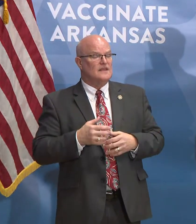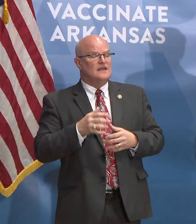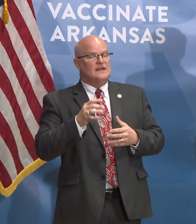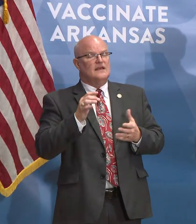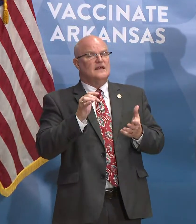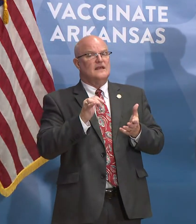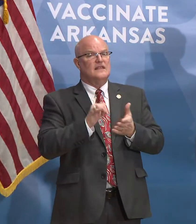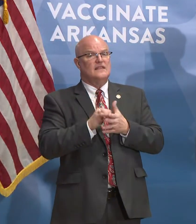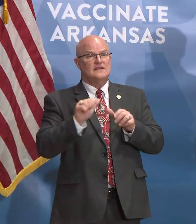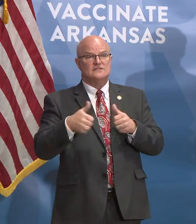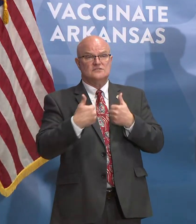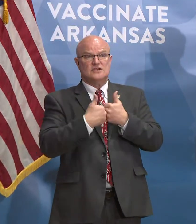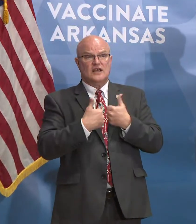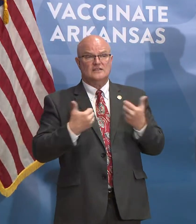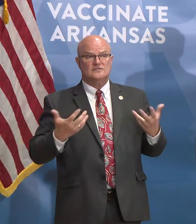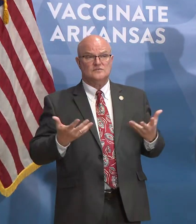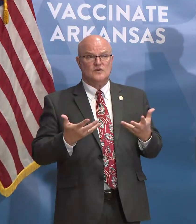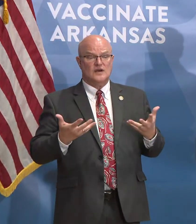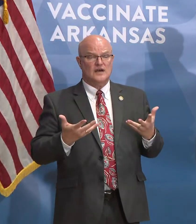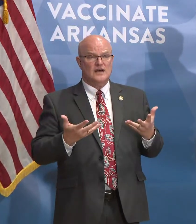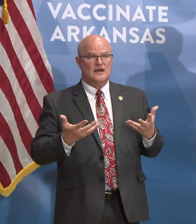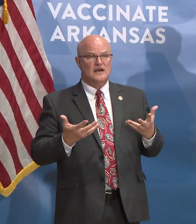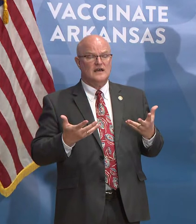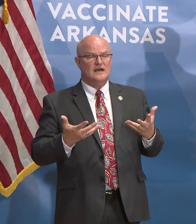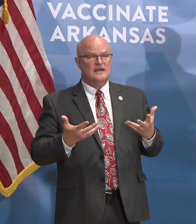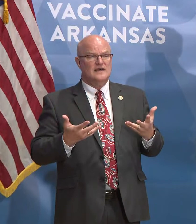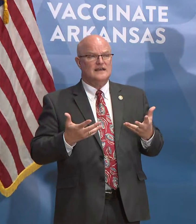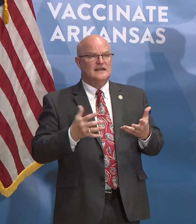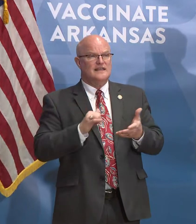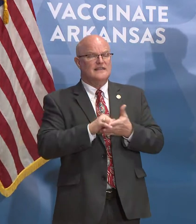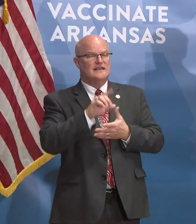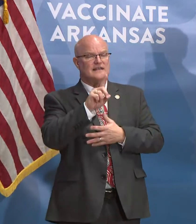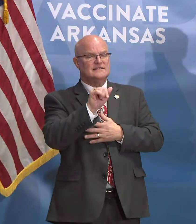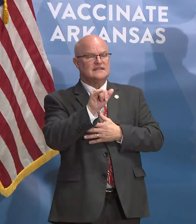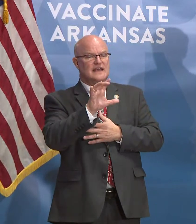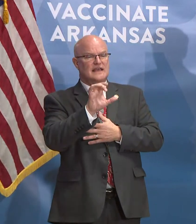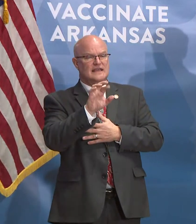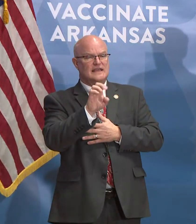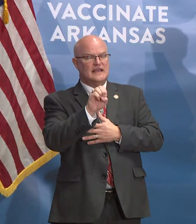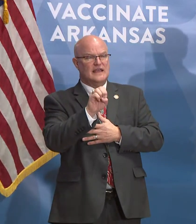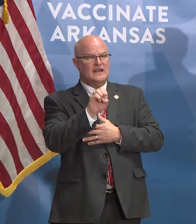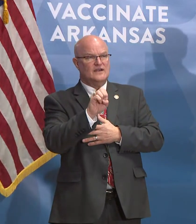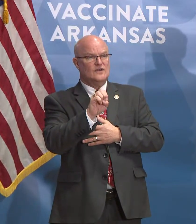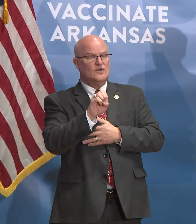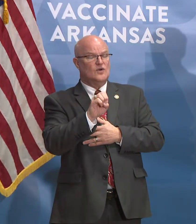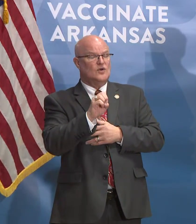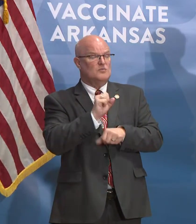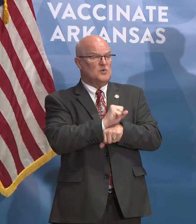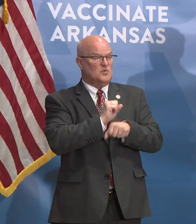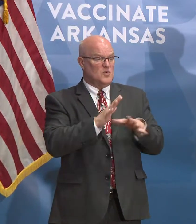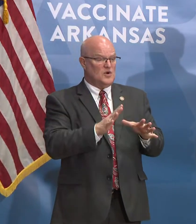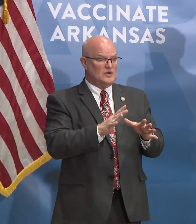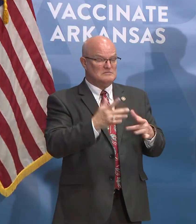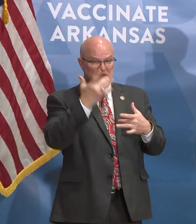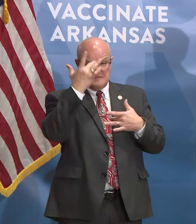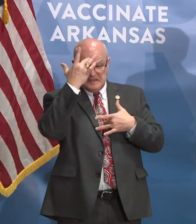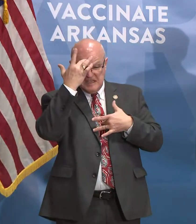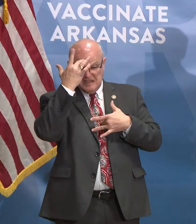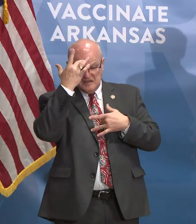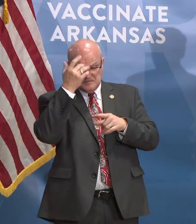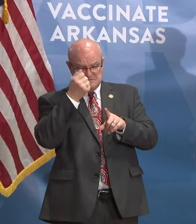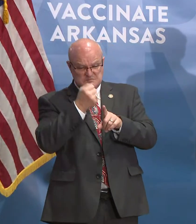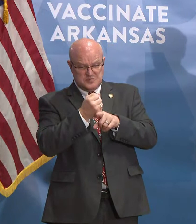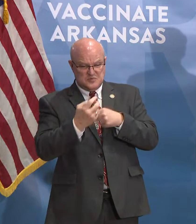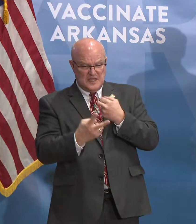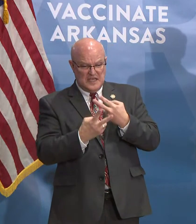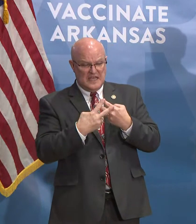the challenge is that the daycare worker very well will be ill, and so will have to isolate and can't be